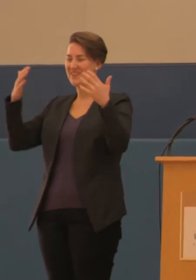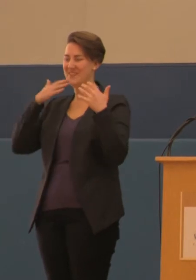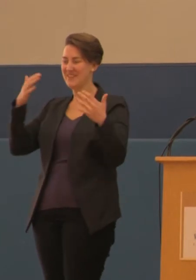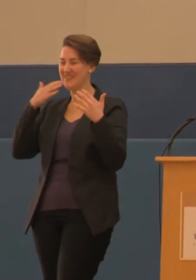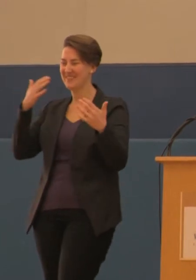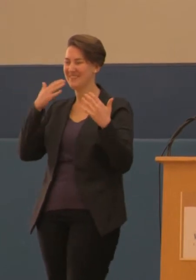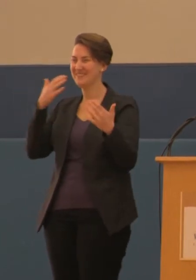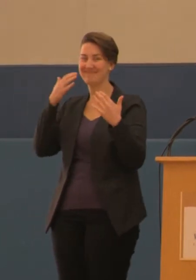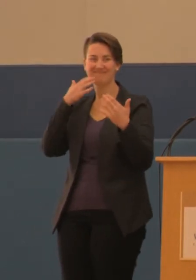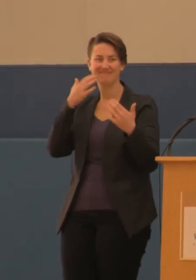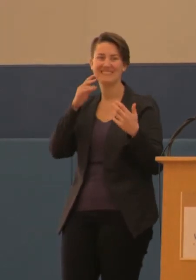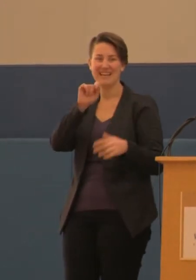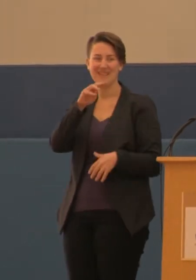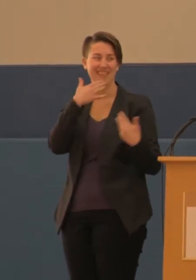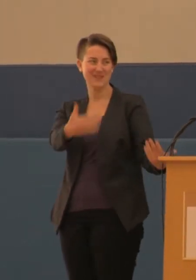Thank you so much, Tammy.